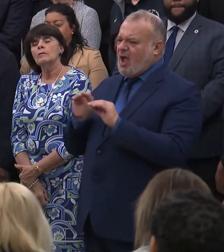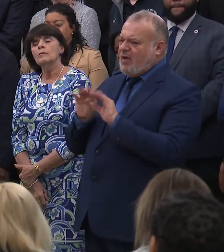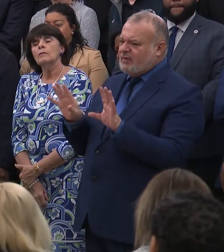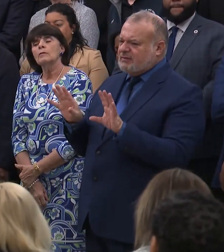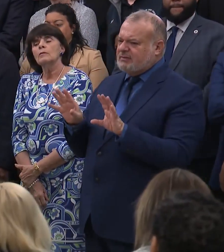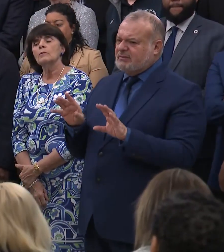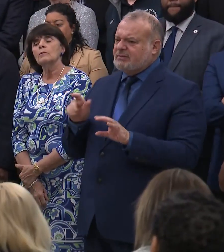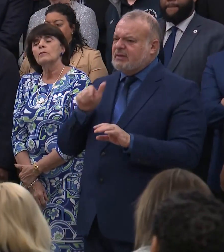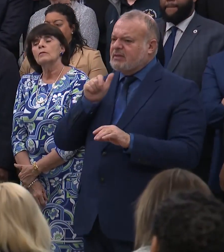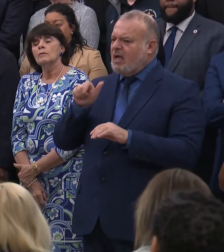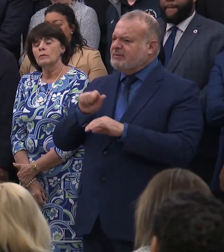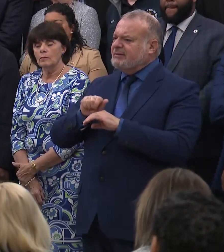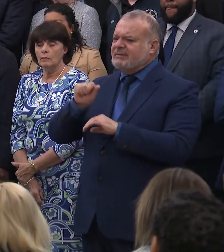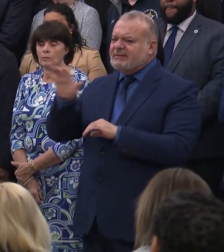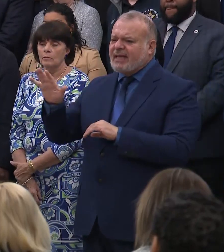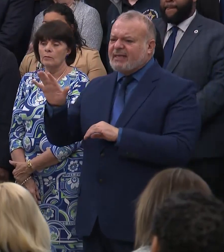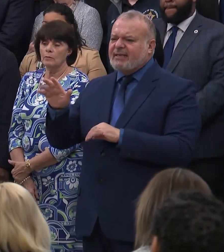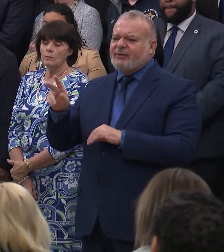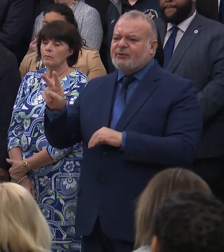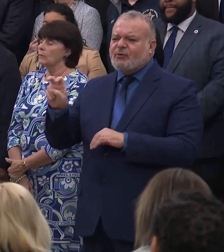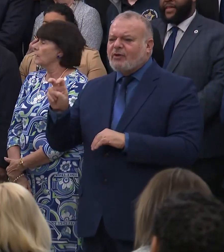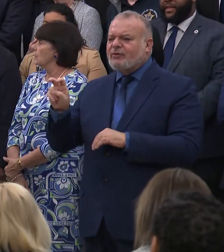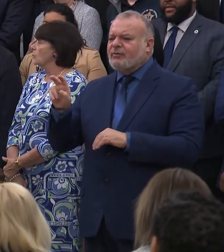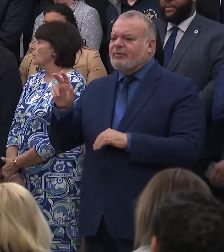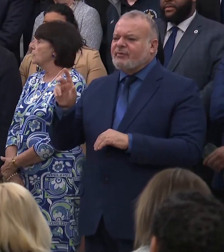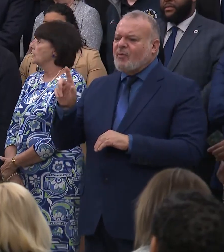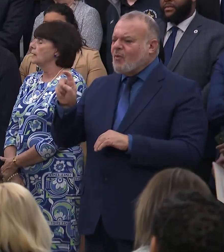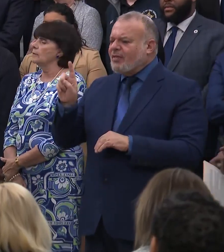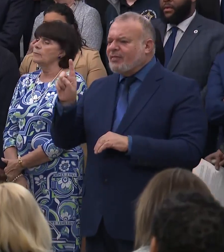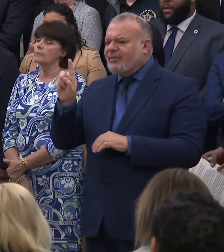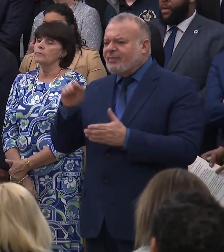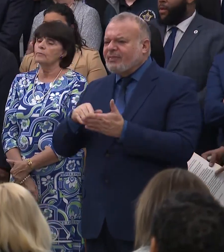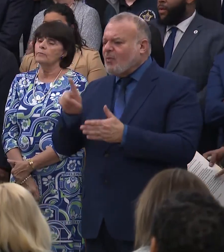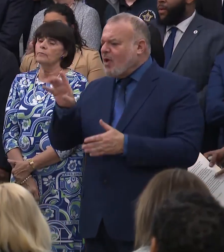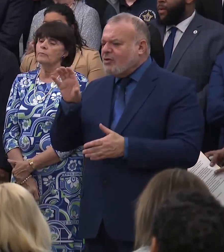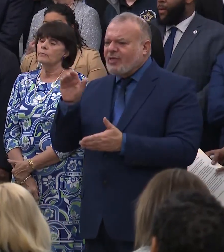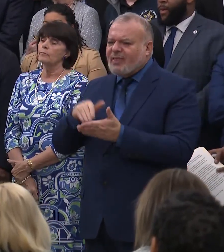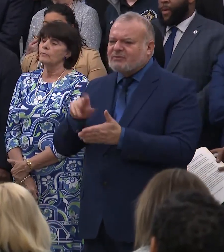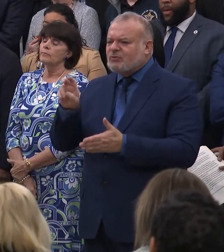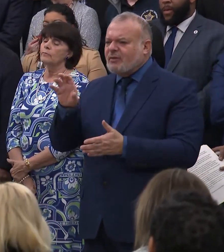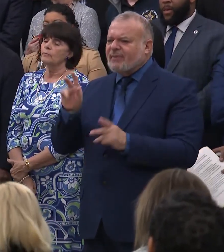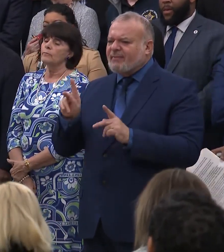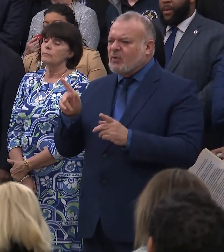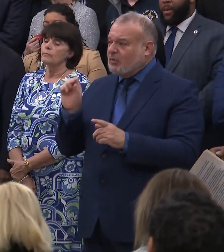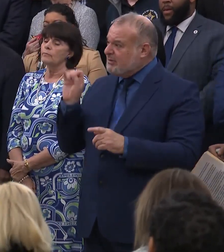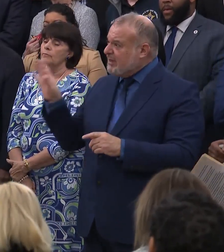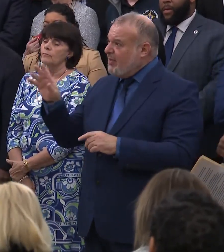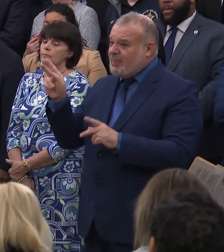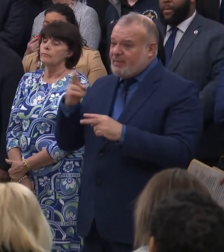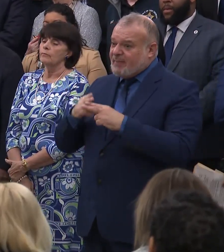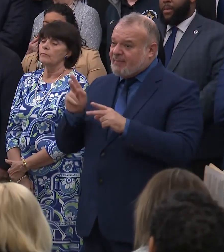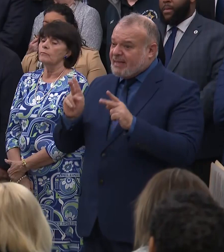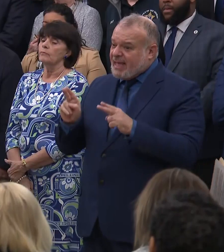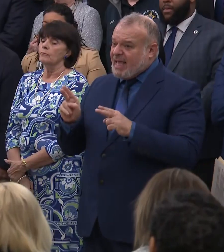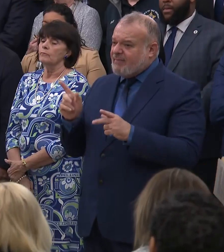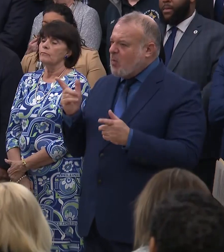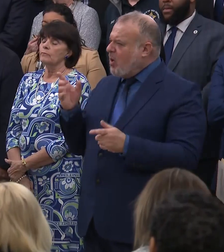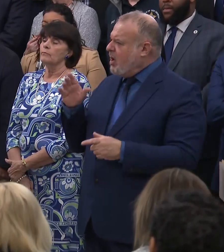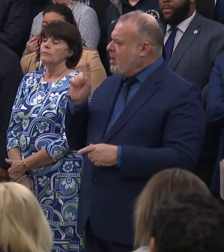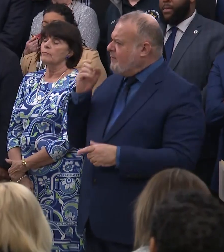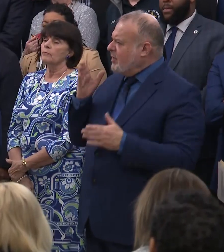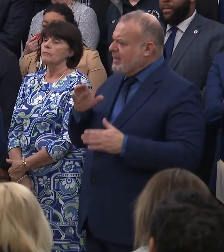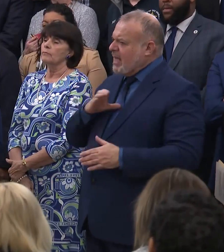sending? Just the document saying this applies to everyone? Yes. Okay, so there's a Yeah. vote on that. Yeah, I mean,